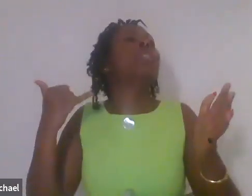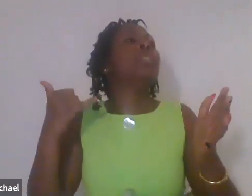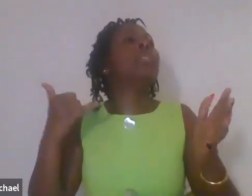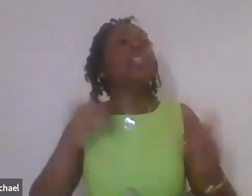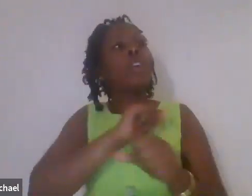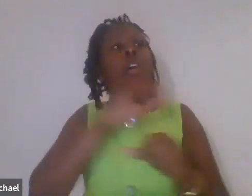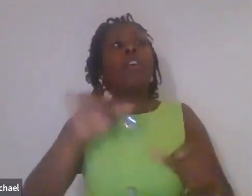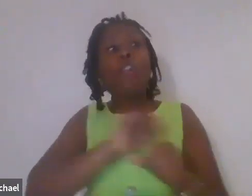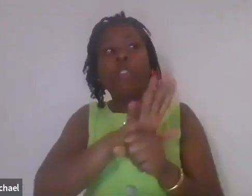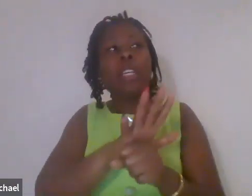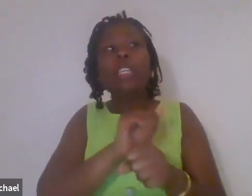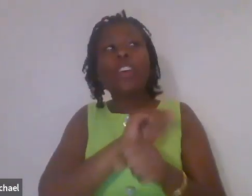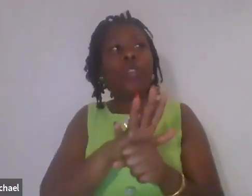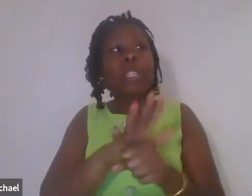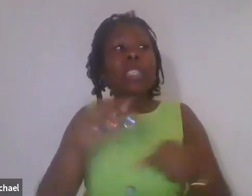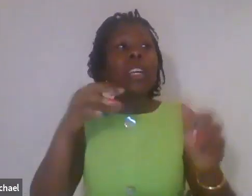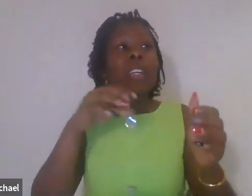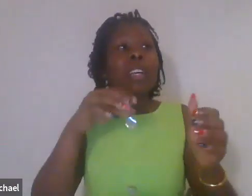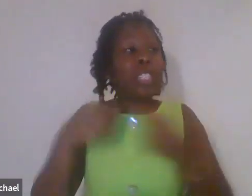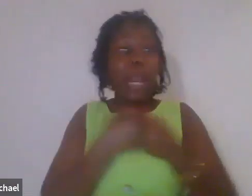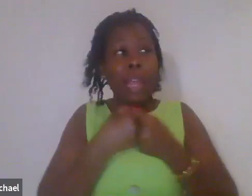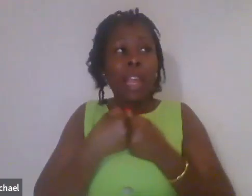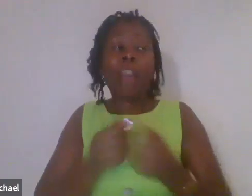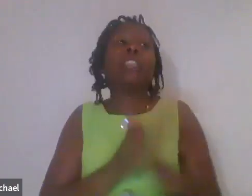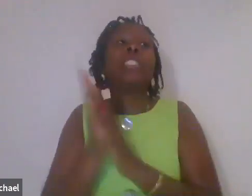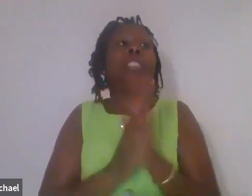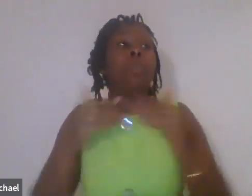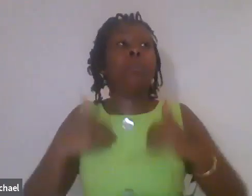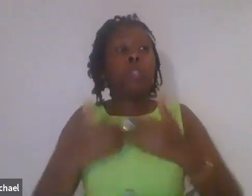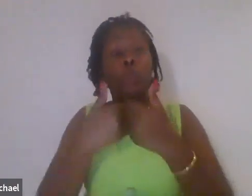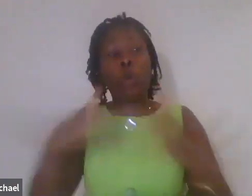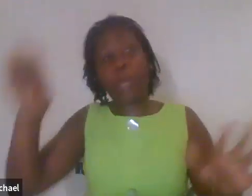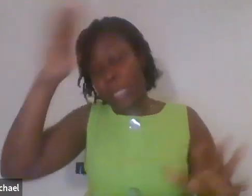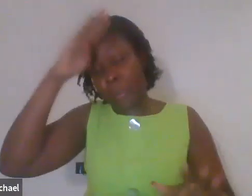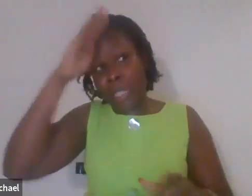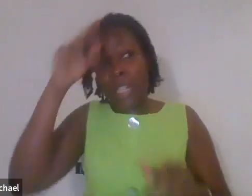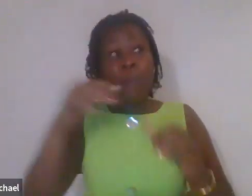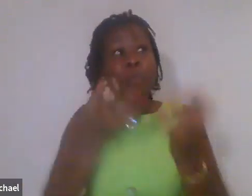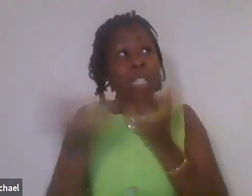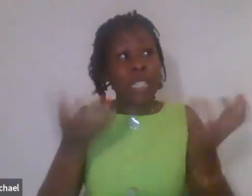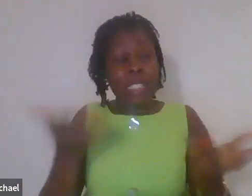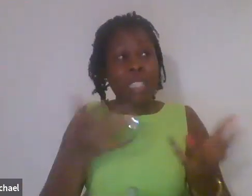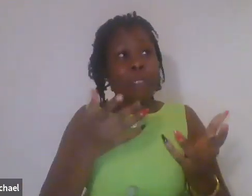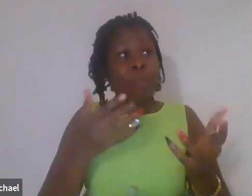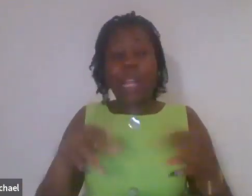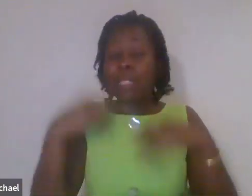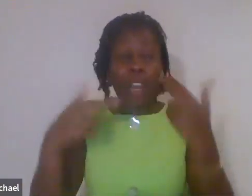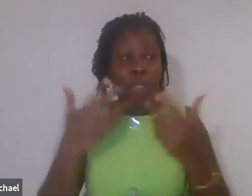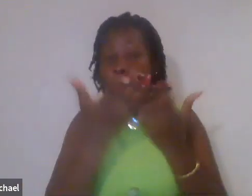business. I just started. COVID challenged me, and that's why I decided to open a restaurant. For